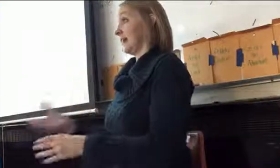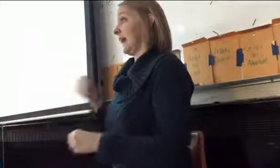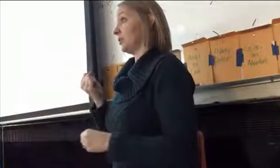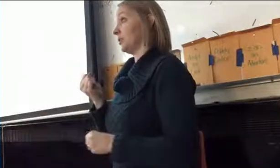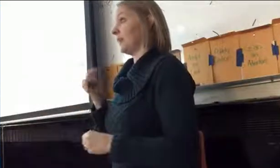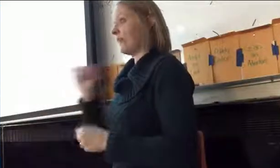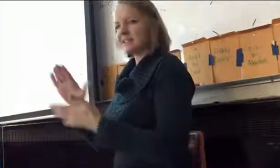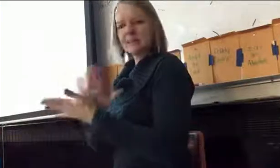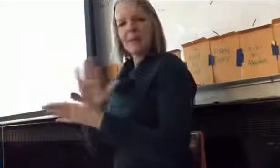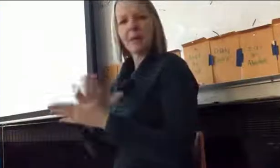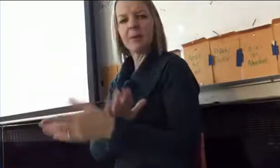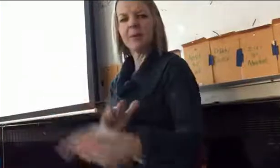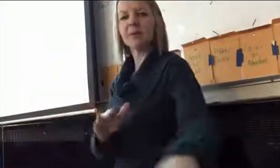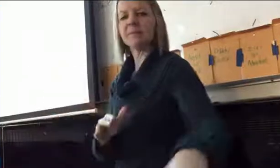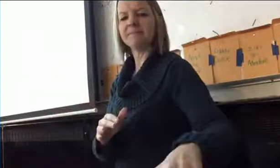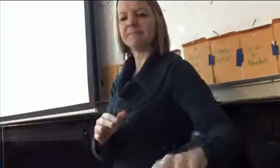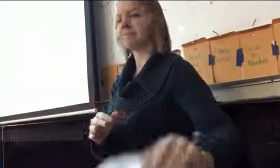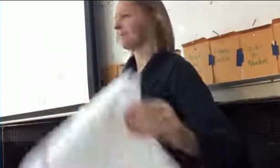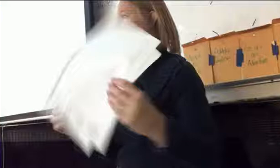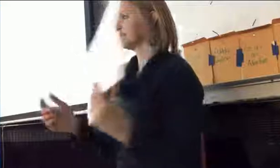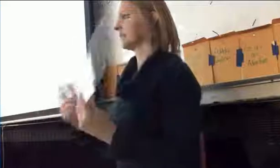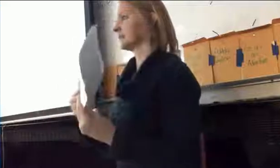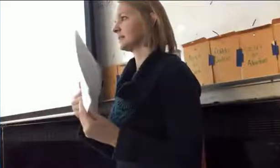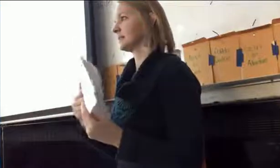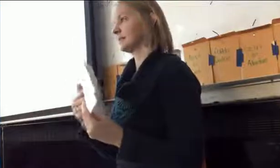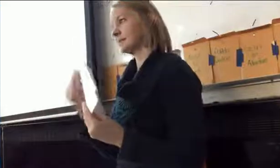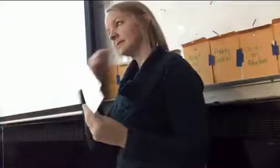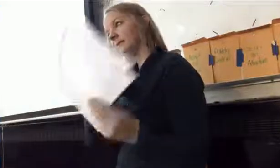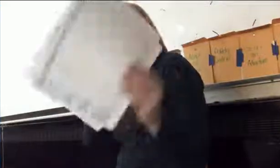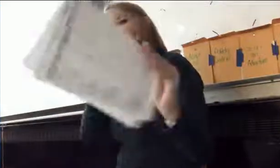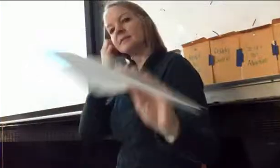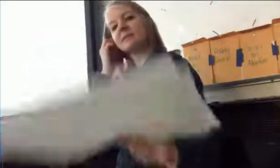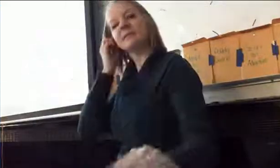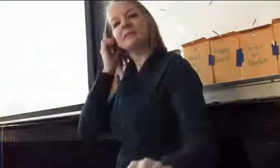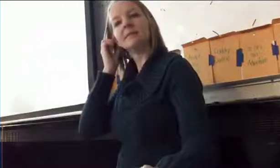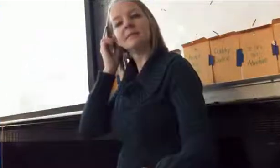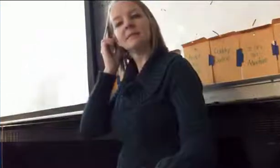That is the paper that you picked up with the chart.